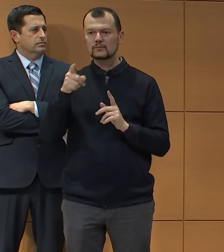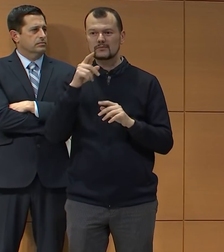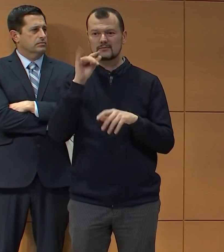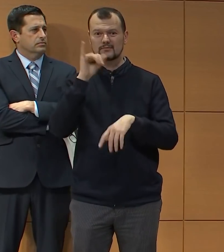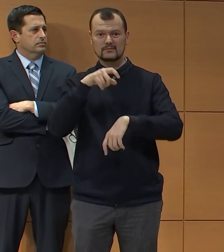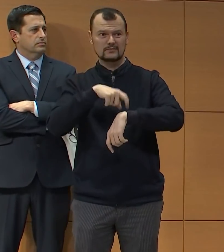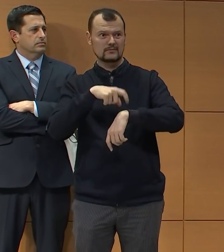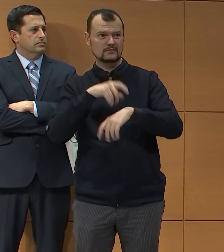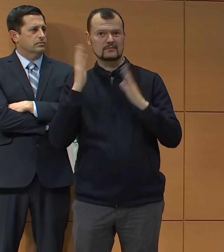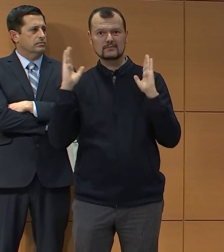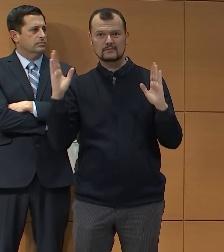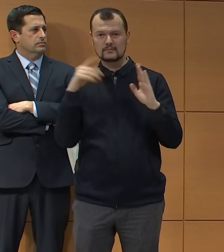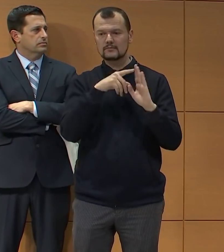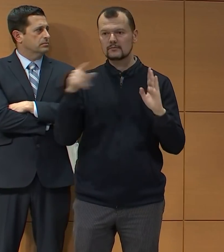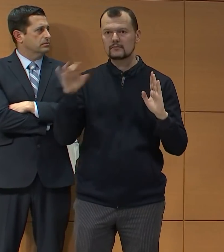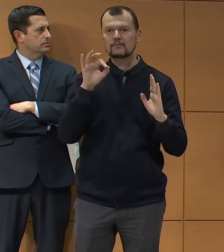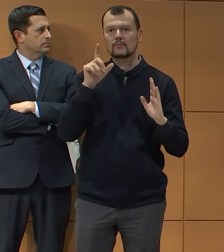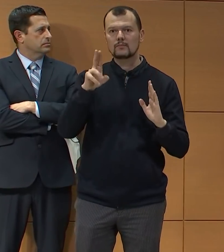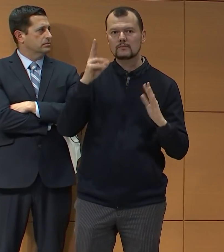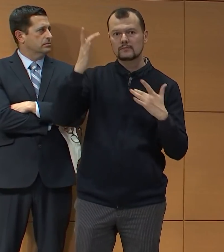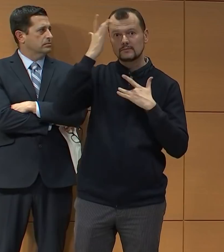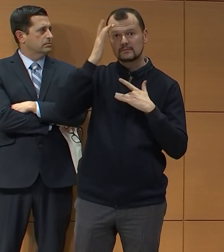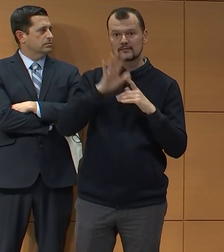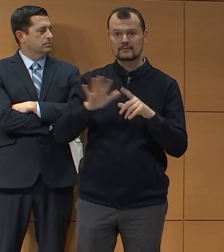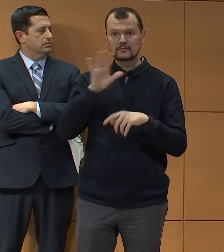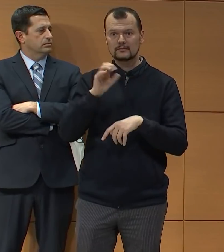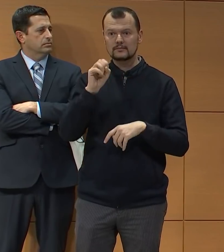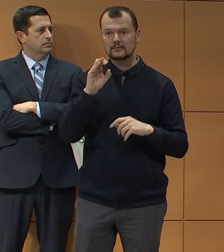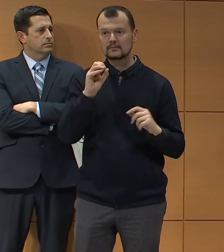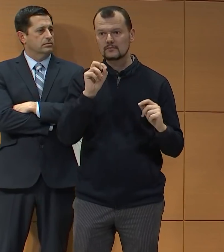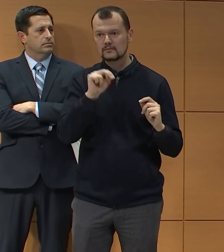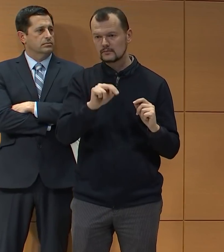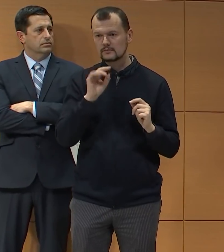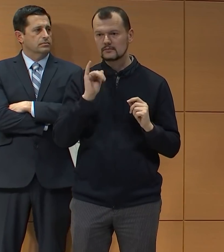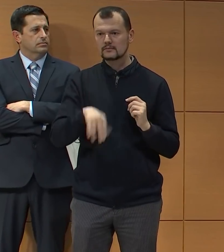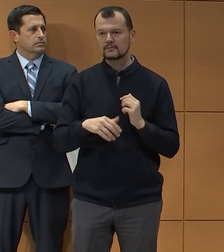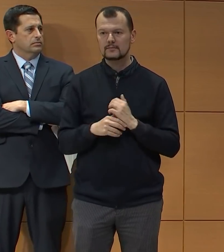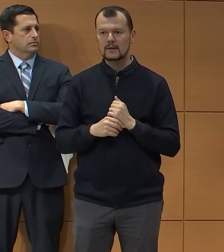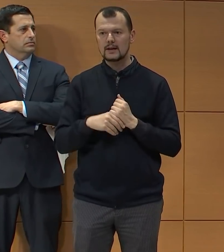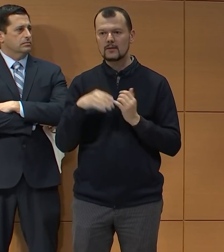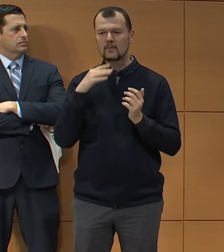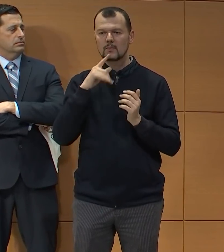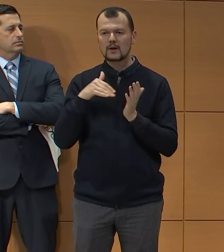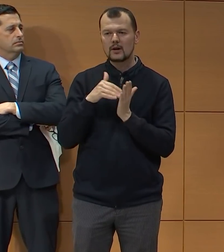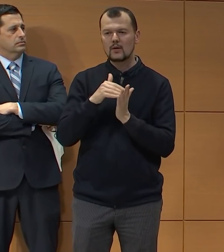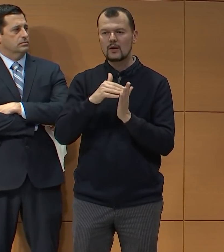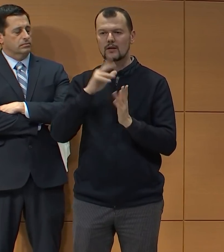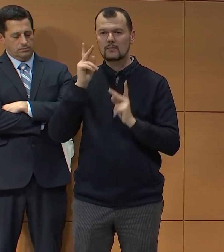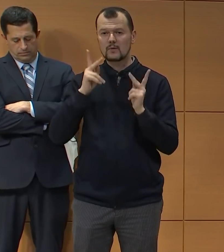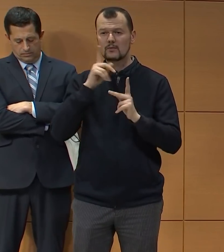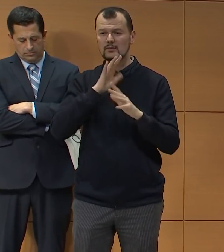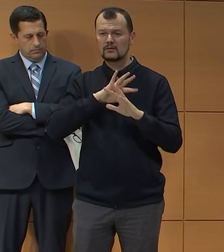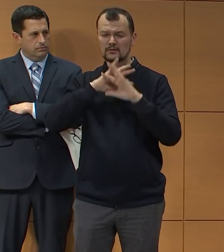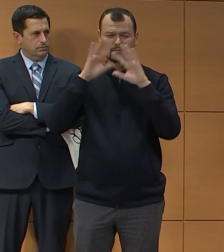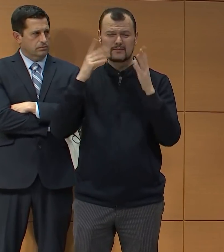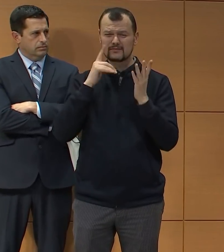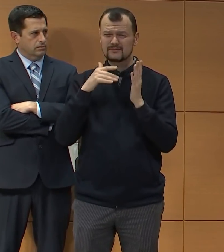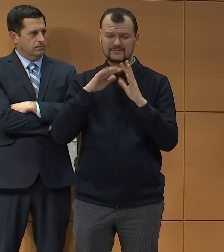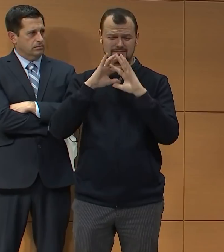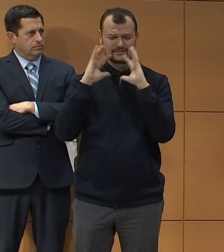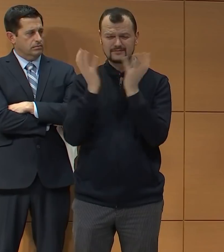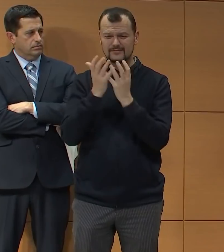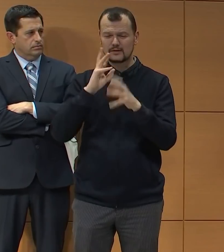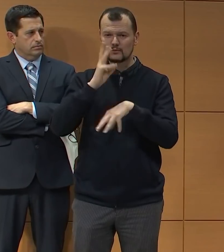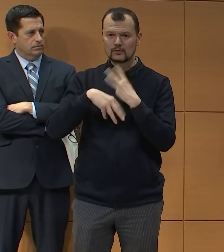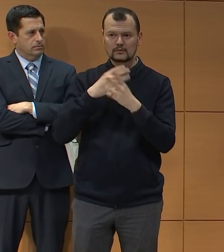infects about, close to 1 billion people throughout the world, and causes, what did